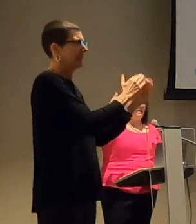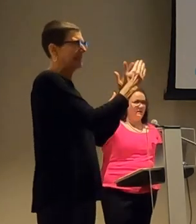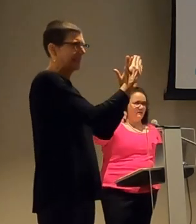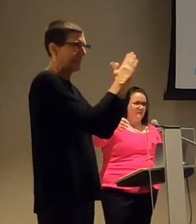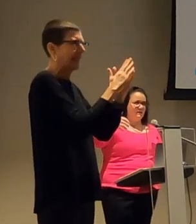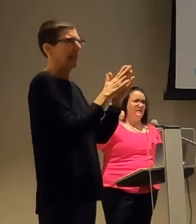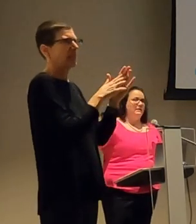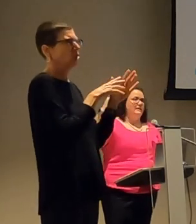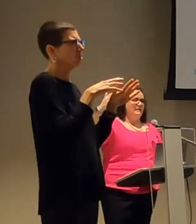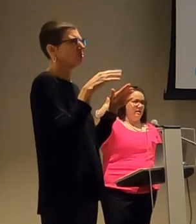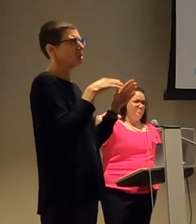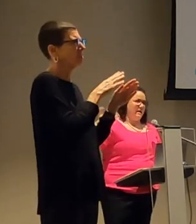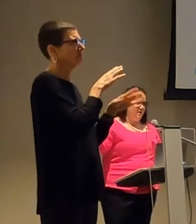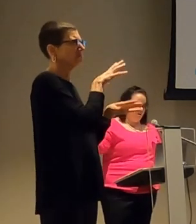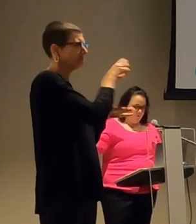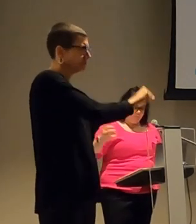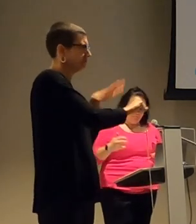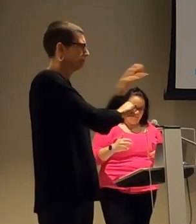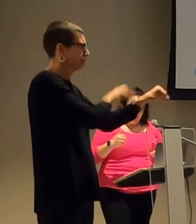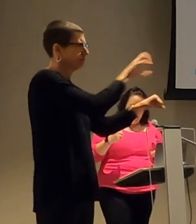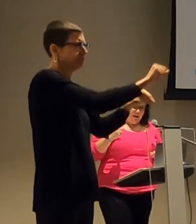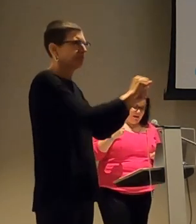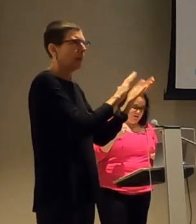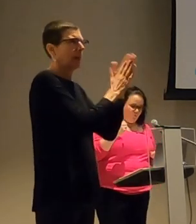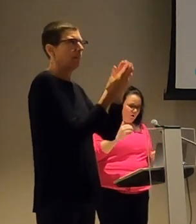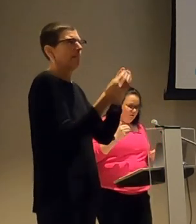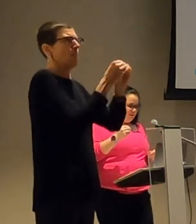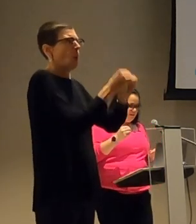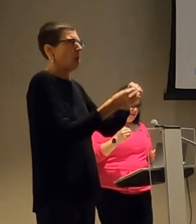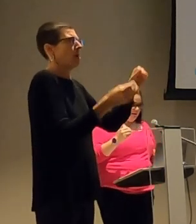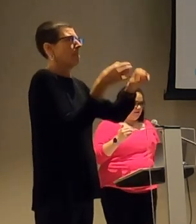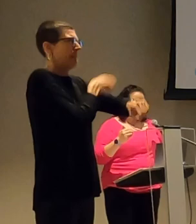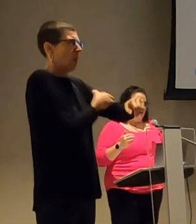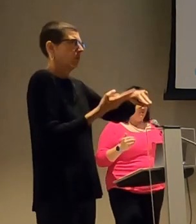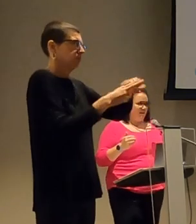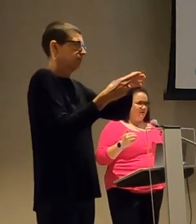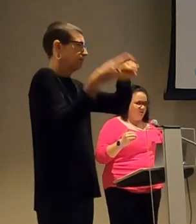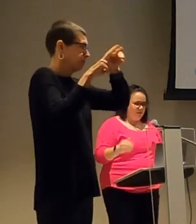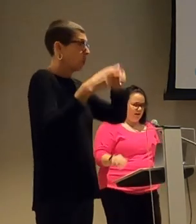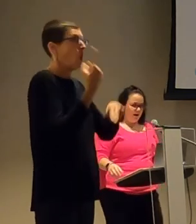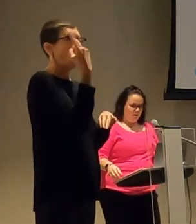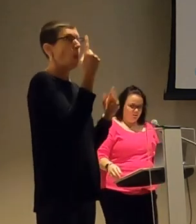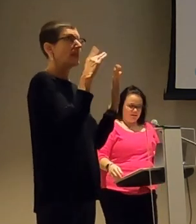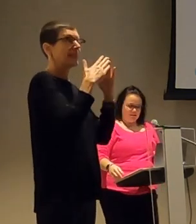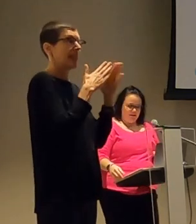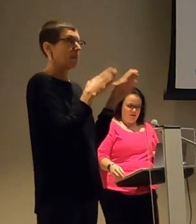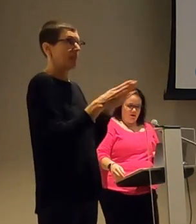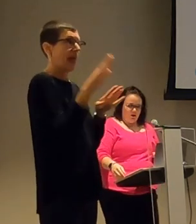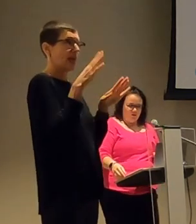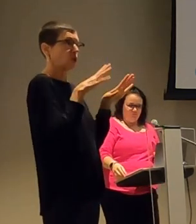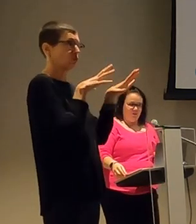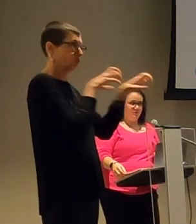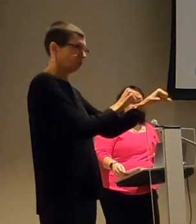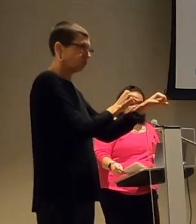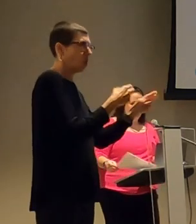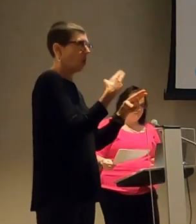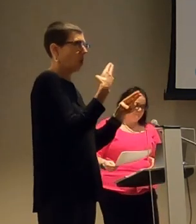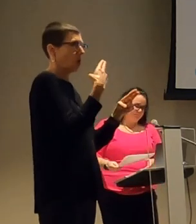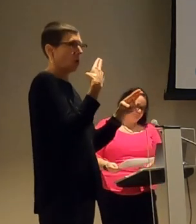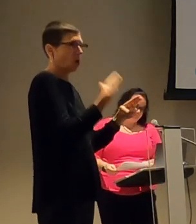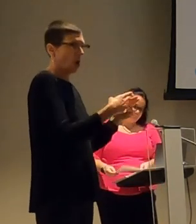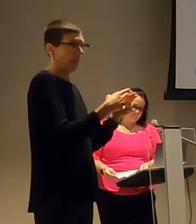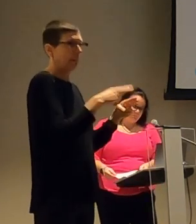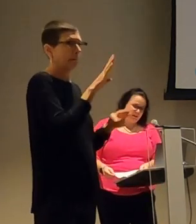of systematically gain power. And one of the cities that they planned to attack was a city called